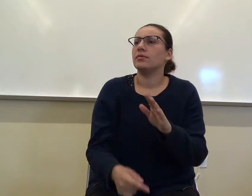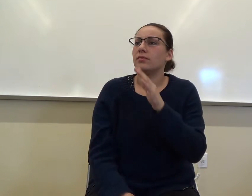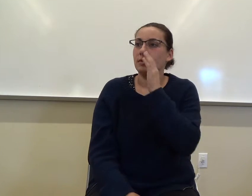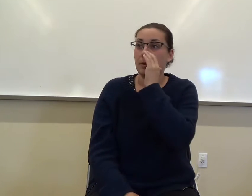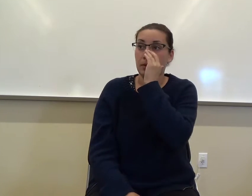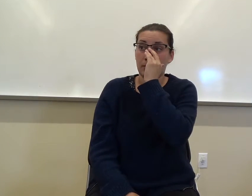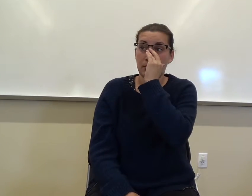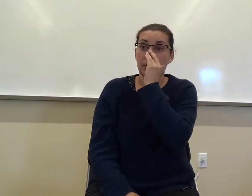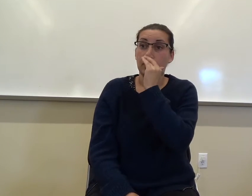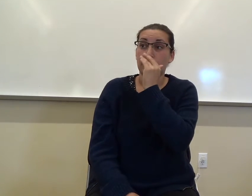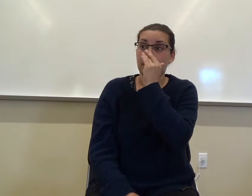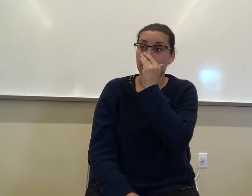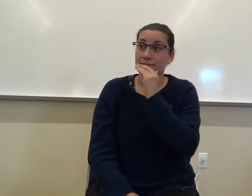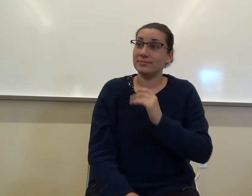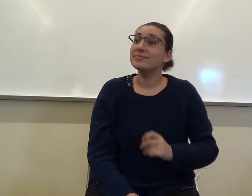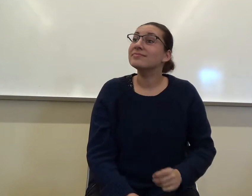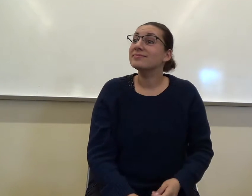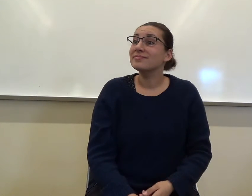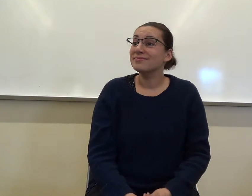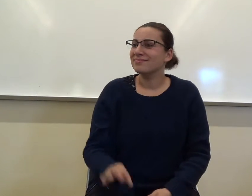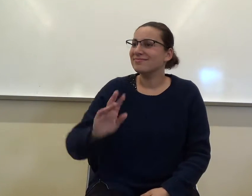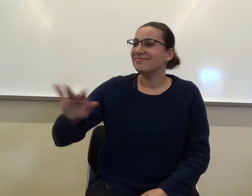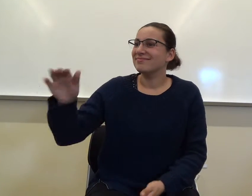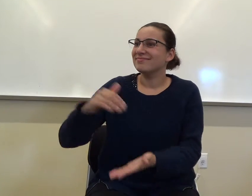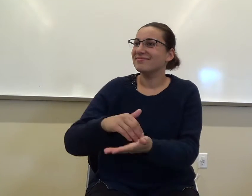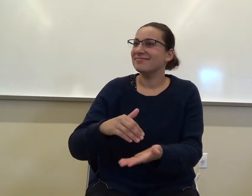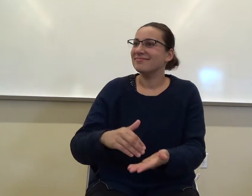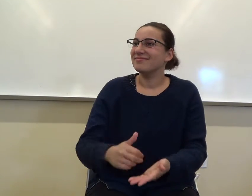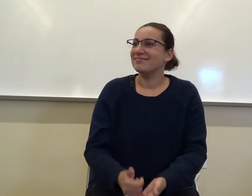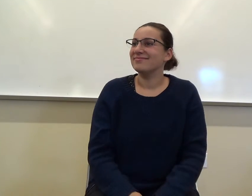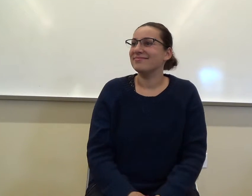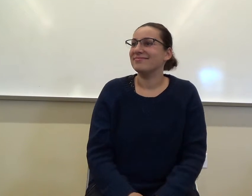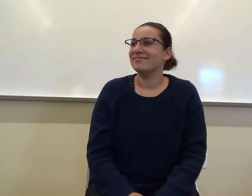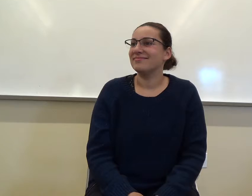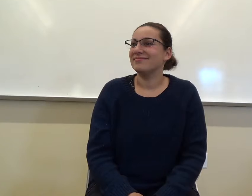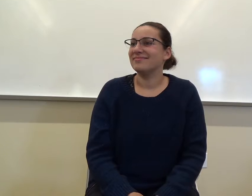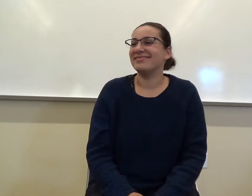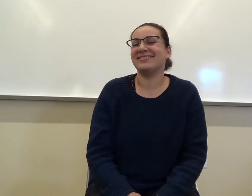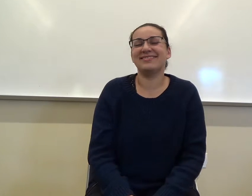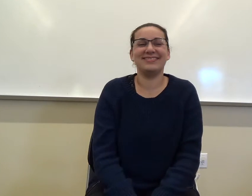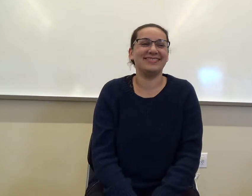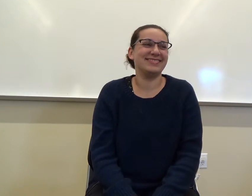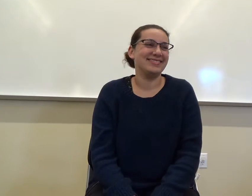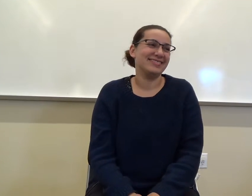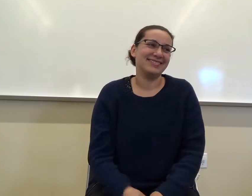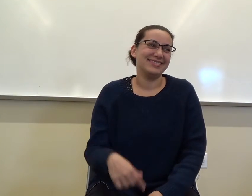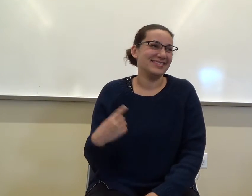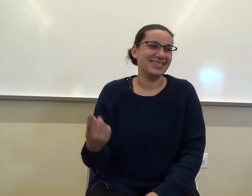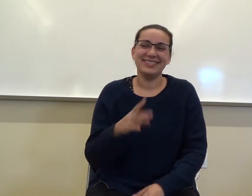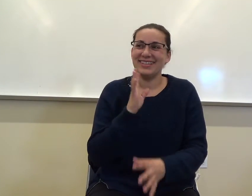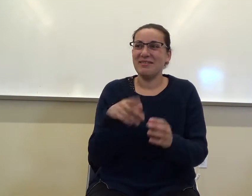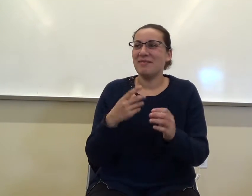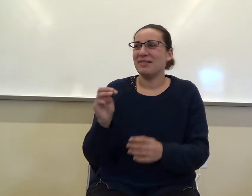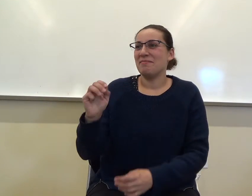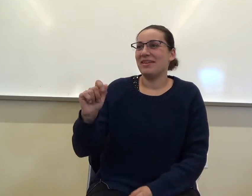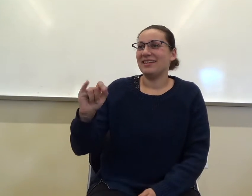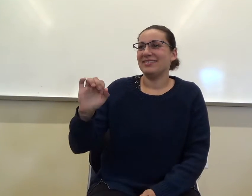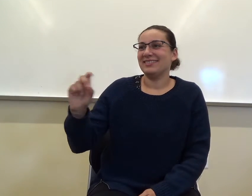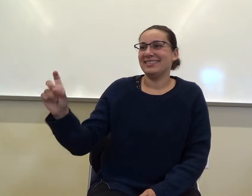Okay. Yeah. Okay. This is one